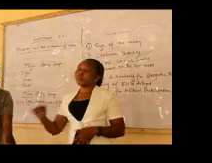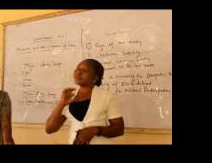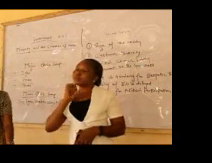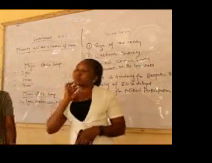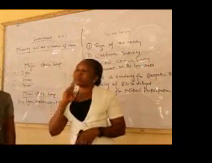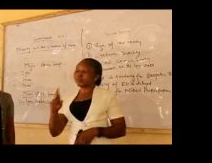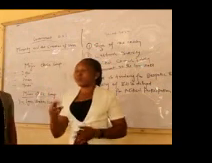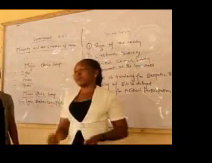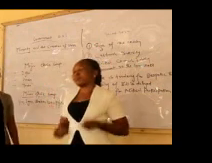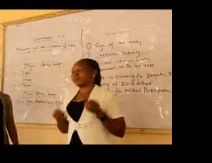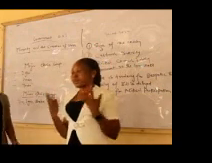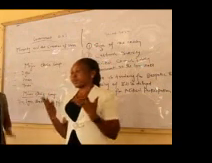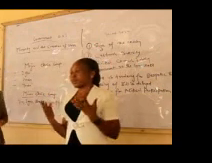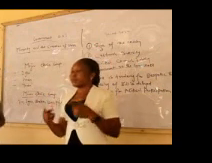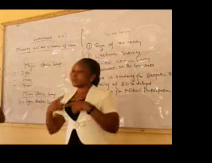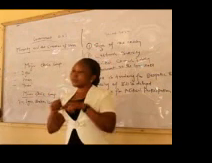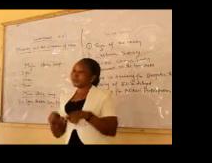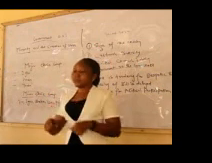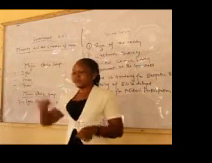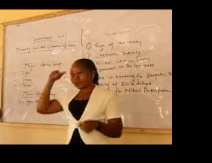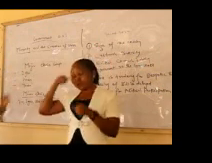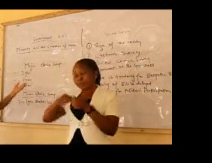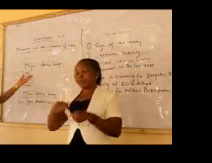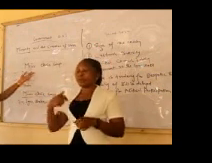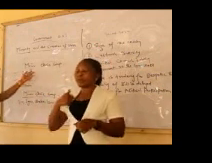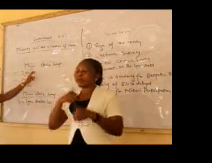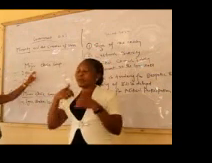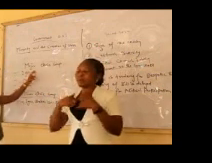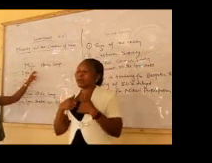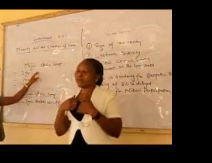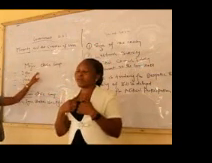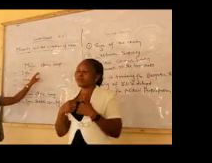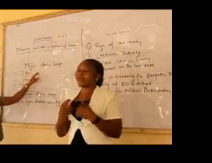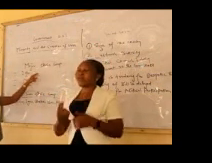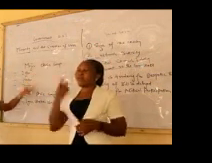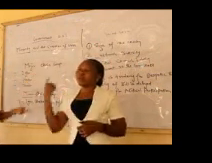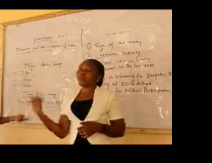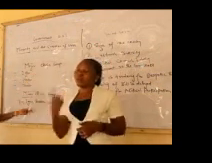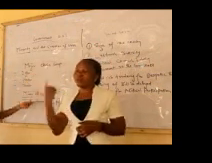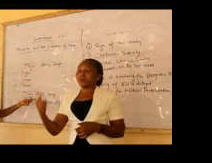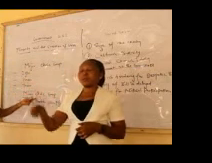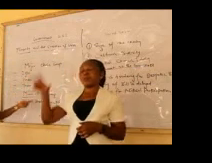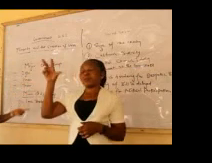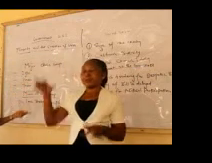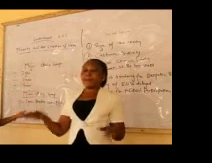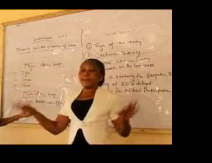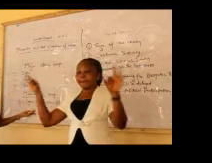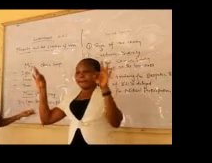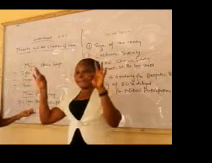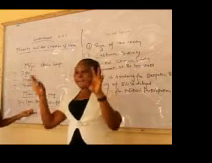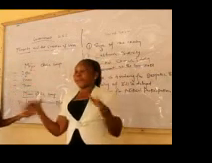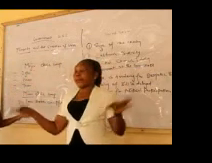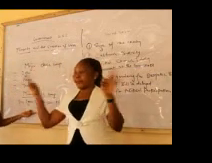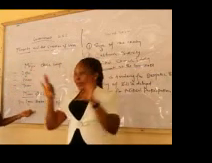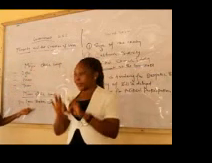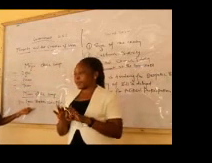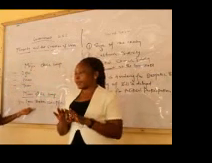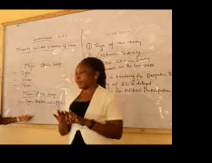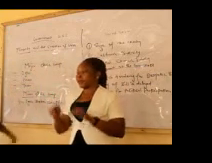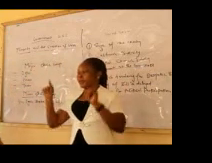much. But remember, we have just 3 of them as the major ethnic group. Then these ones fall